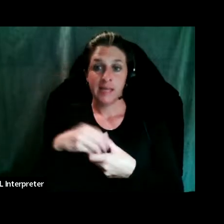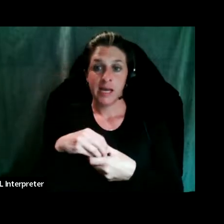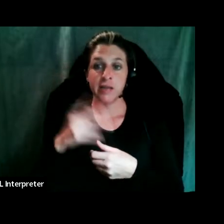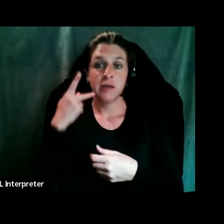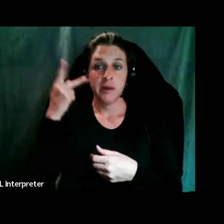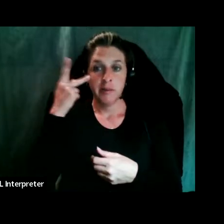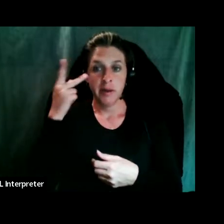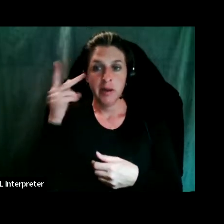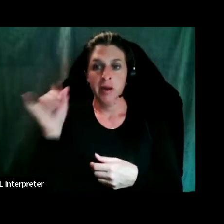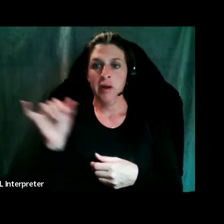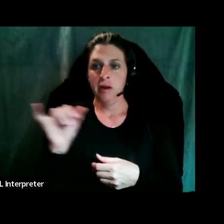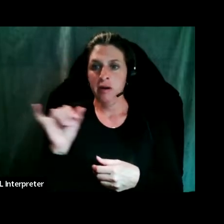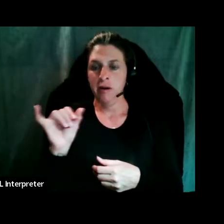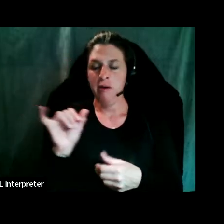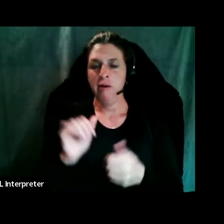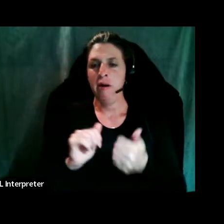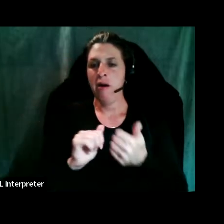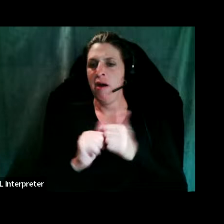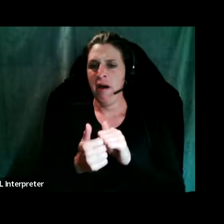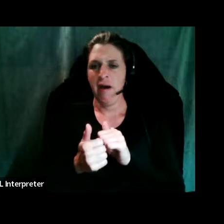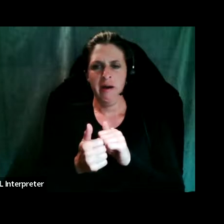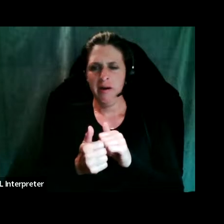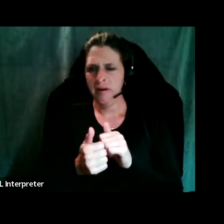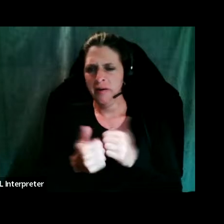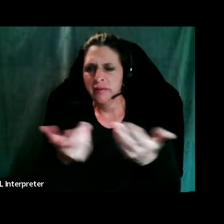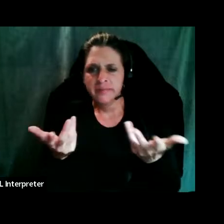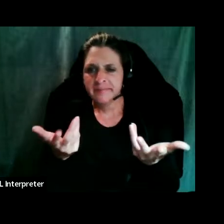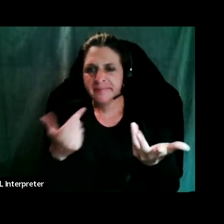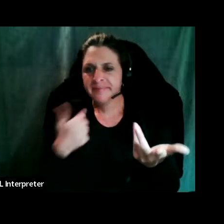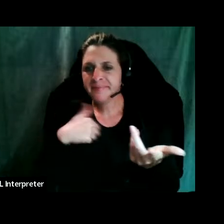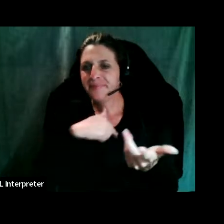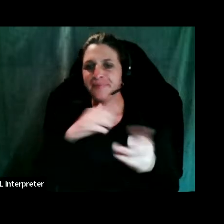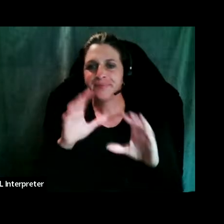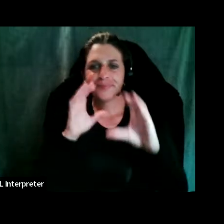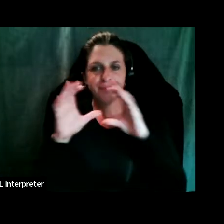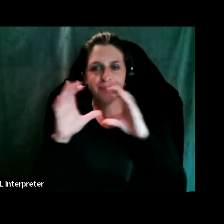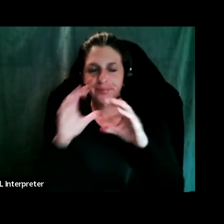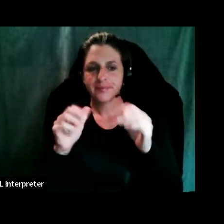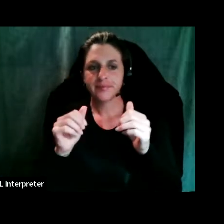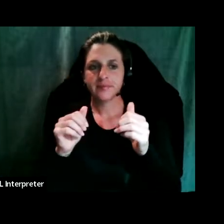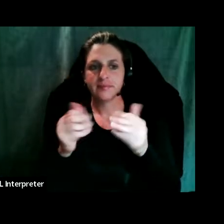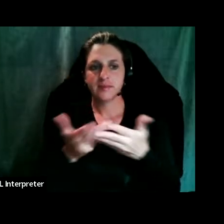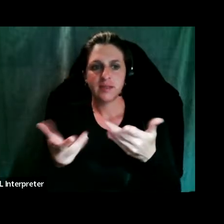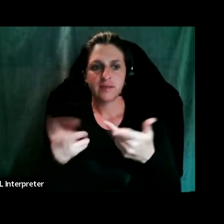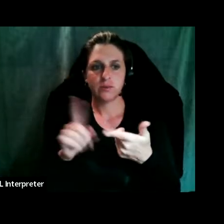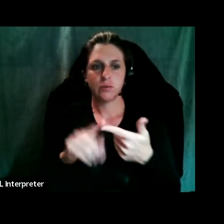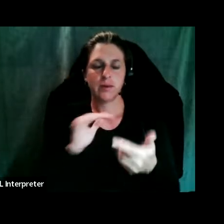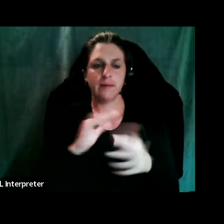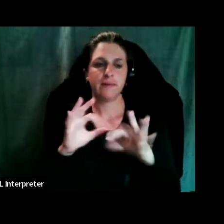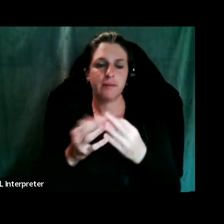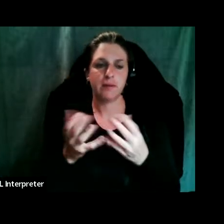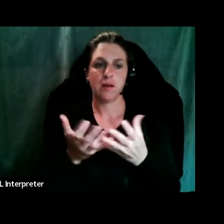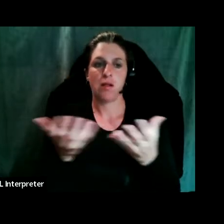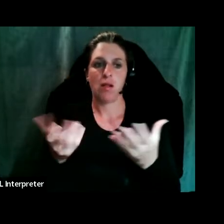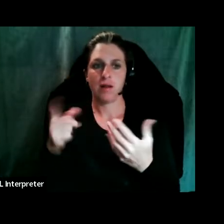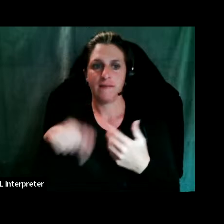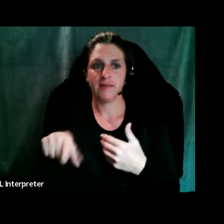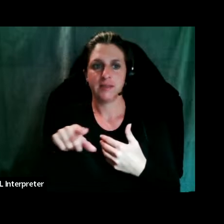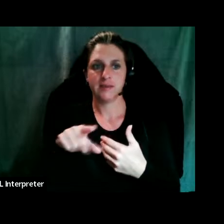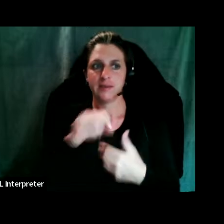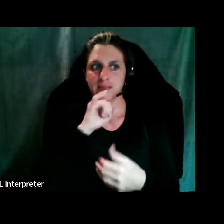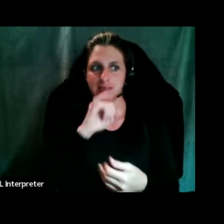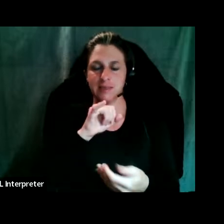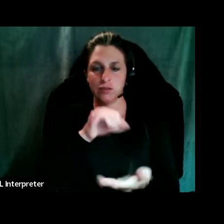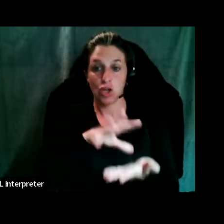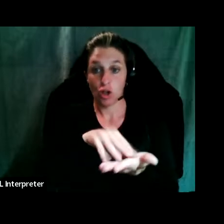well? How do we communicate this stuff to our families? And a lot of this is learned